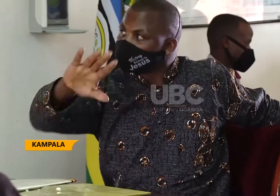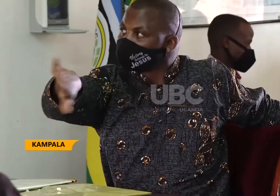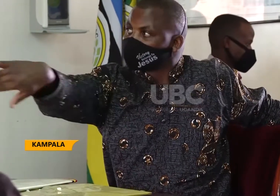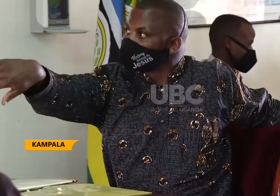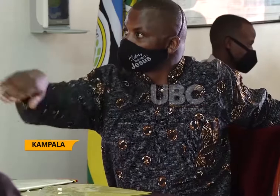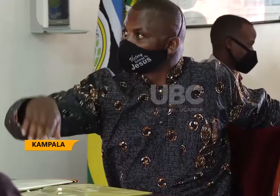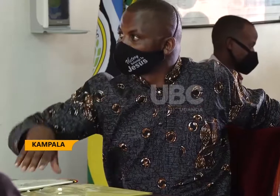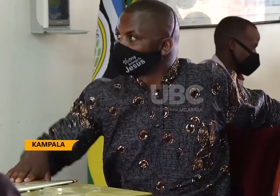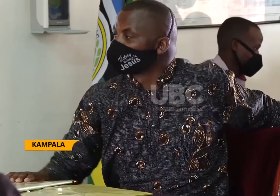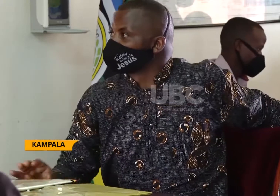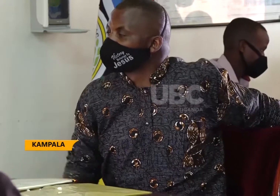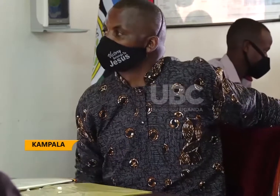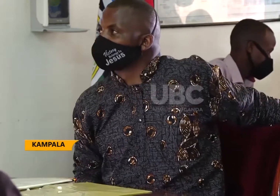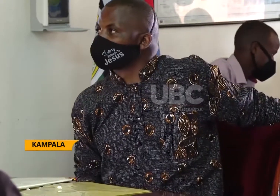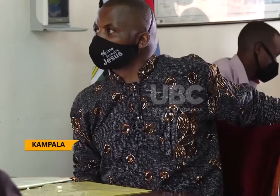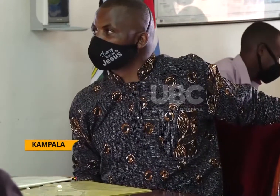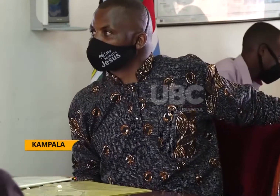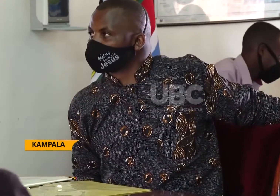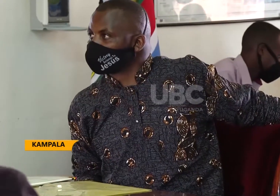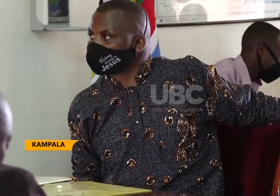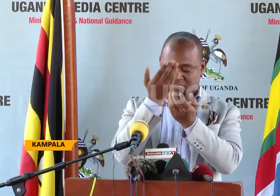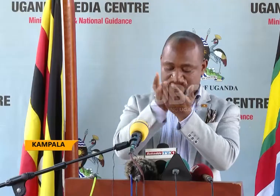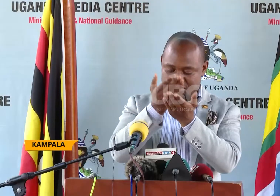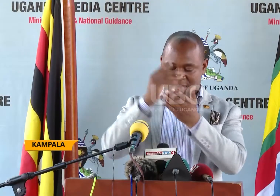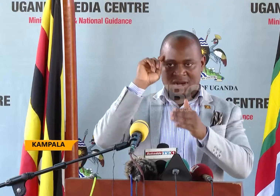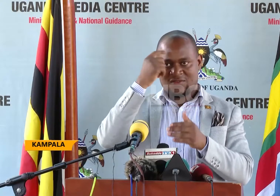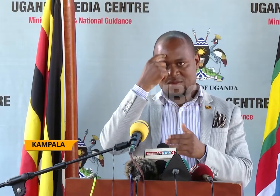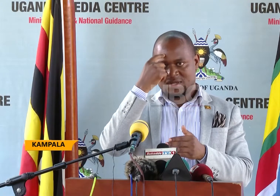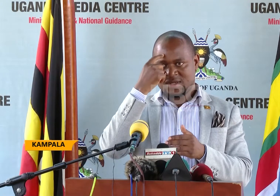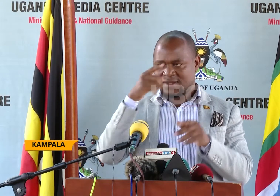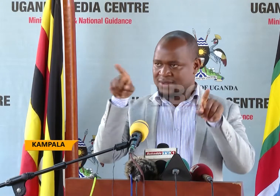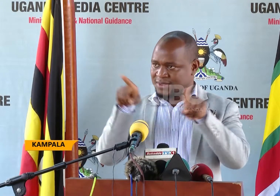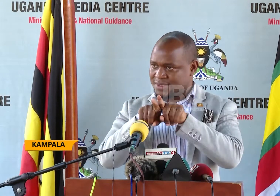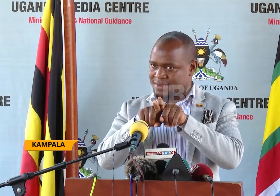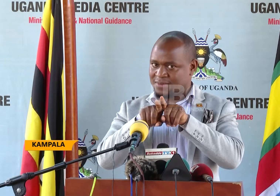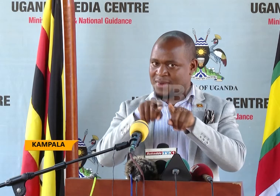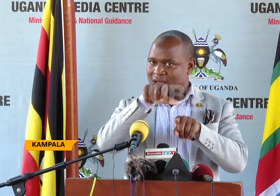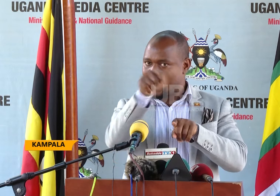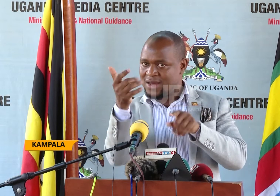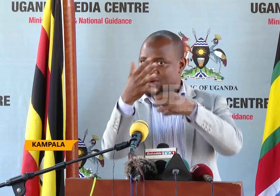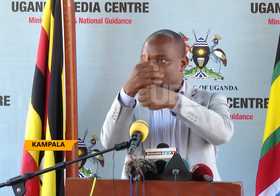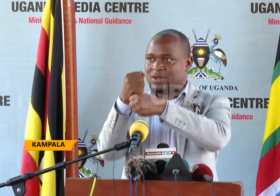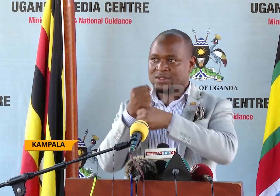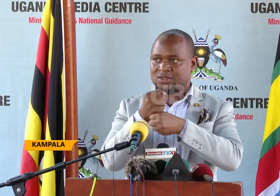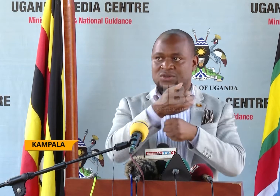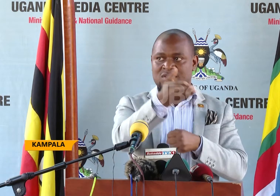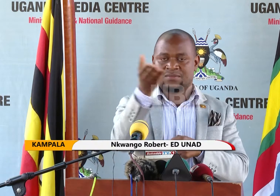during the COVID-19 vaccination exercise. request as UNAD to call upon government and other